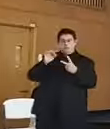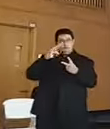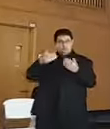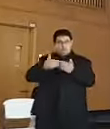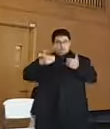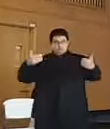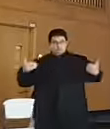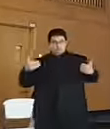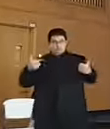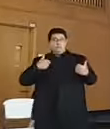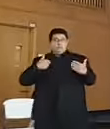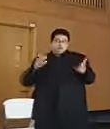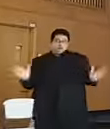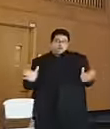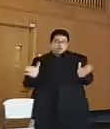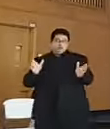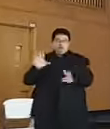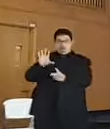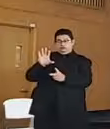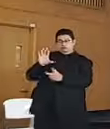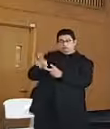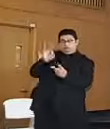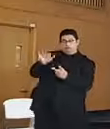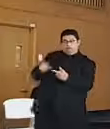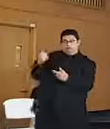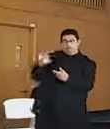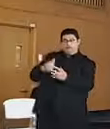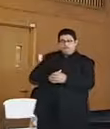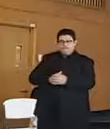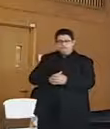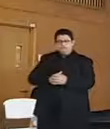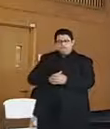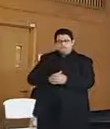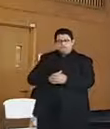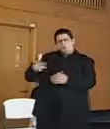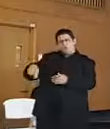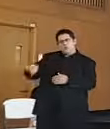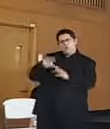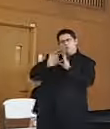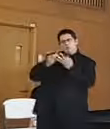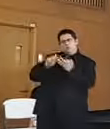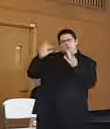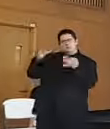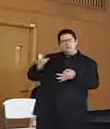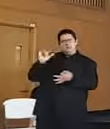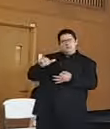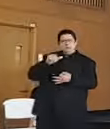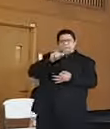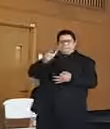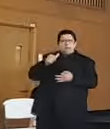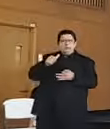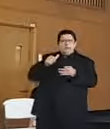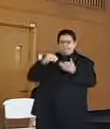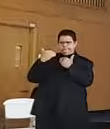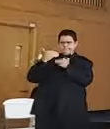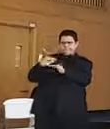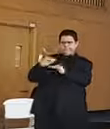option. Families who agree with that recommendation should not be limited by access to technology.